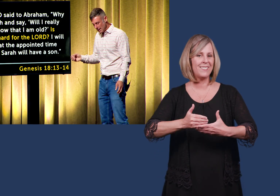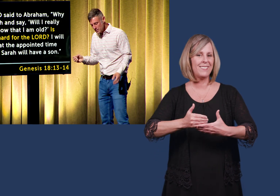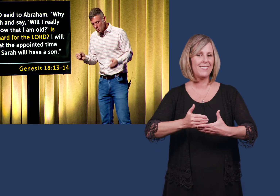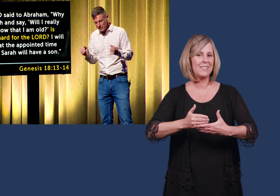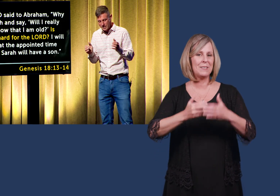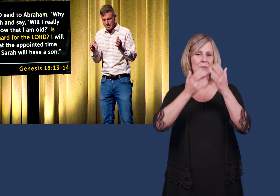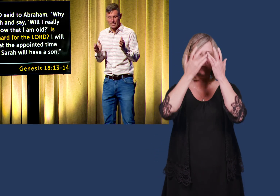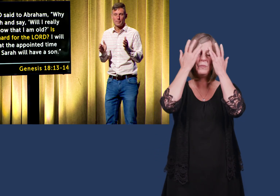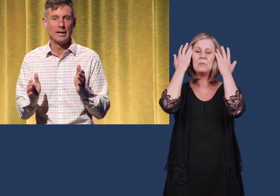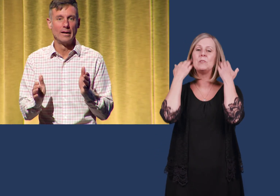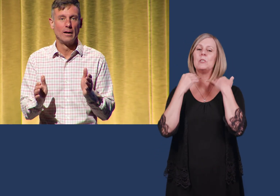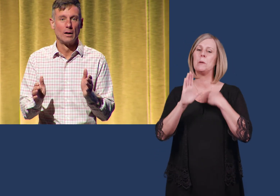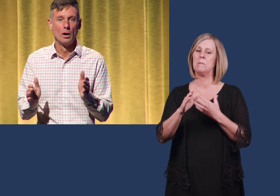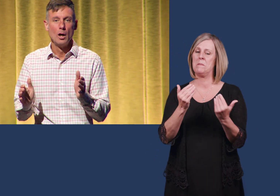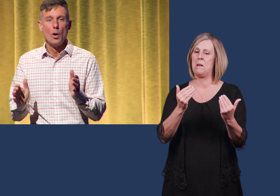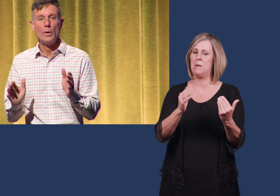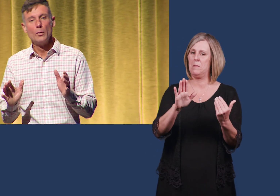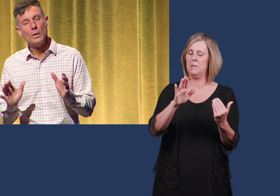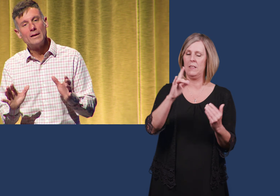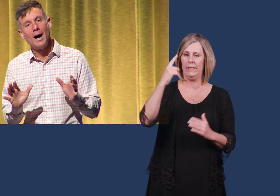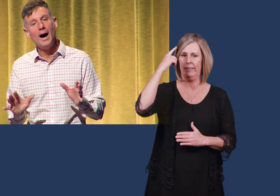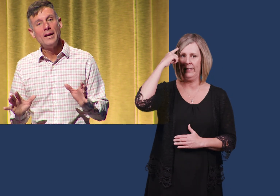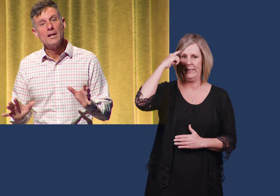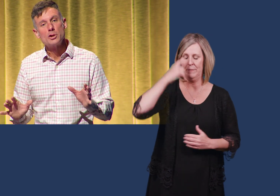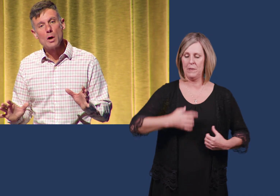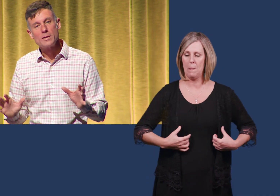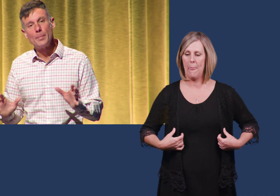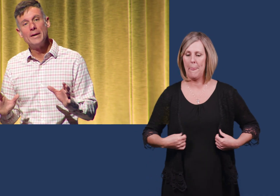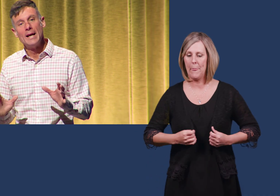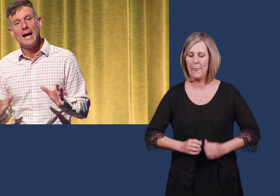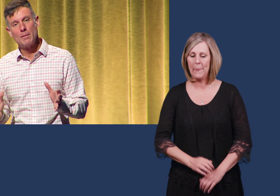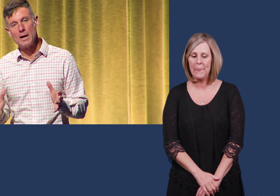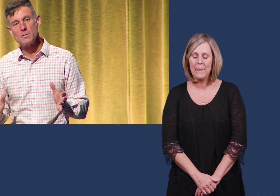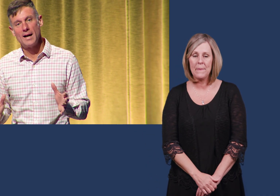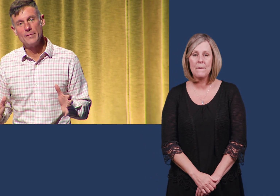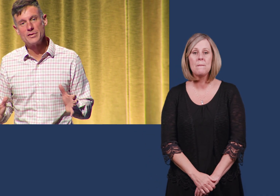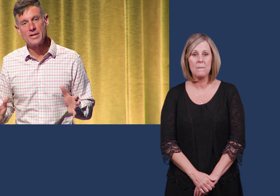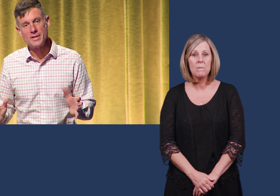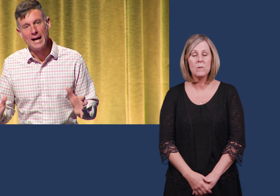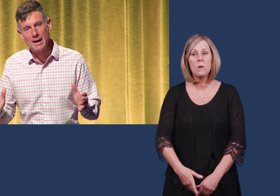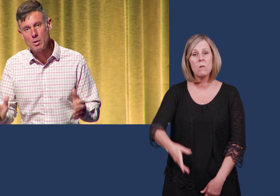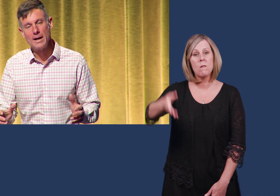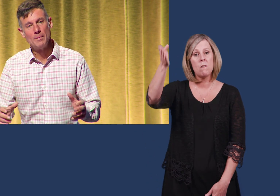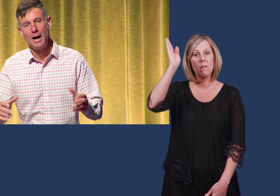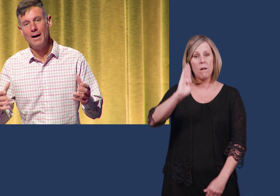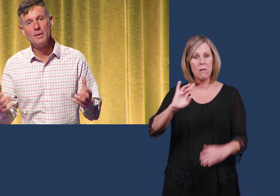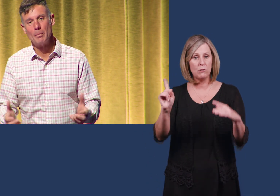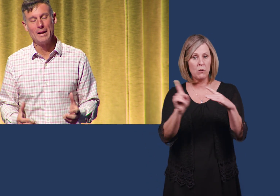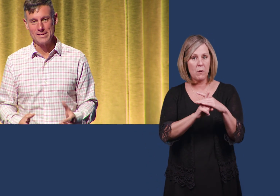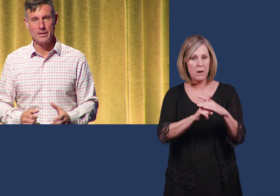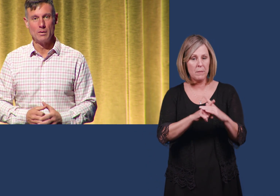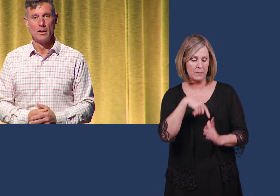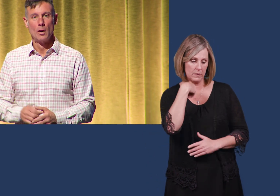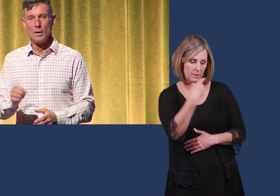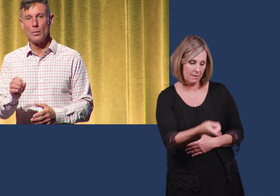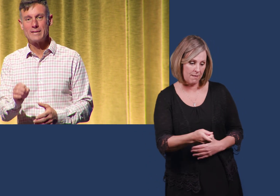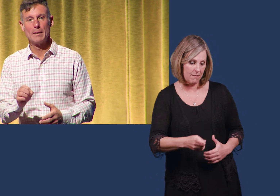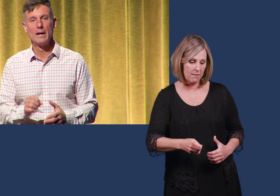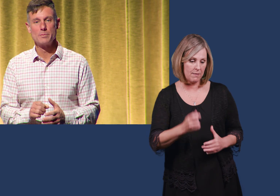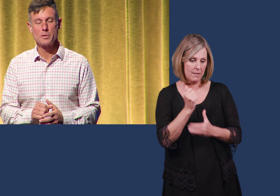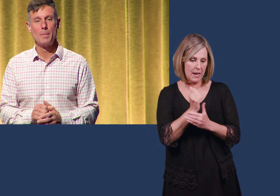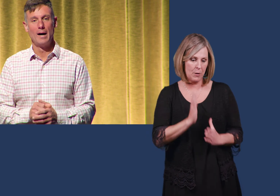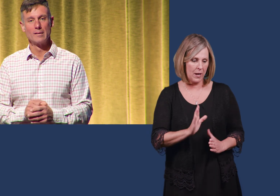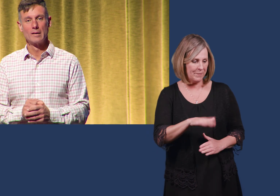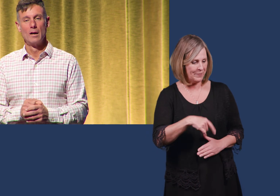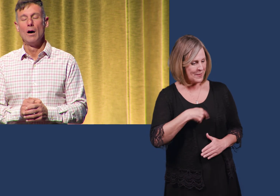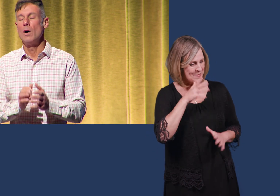Now, I just want you to see something here. When God shows up in Abraham's life and says, Abraham, I'm going to bless you. What's